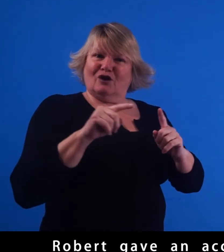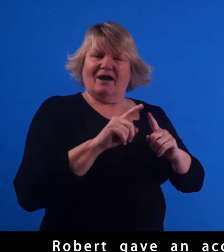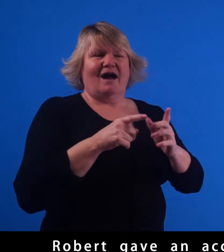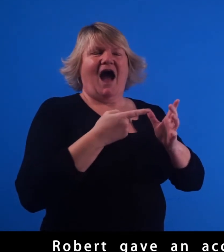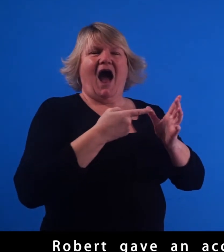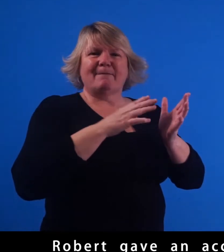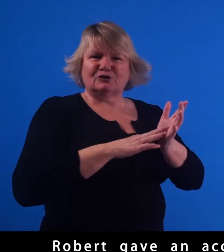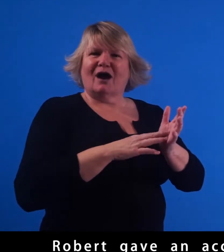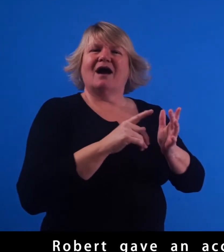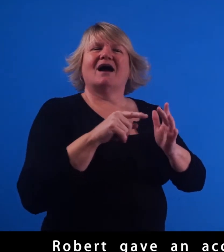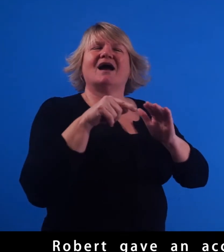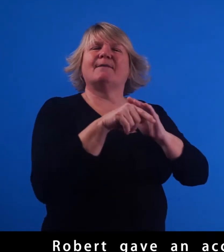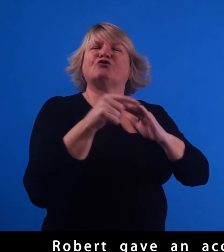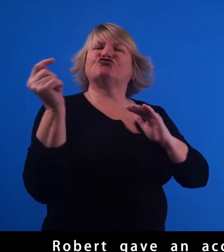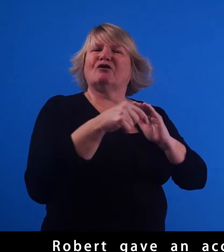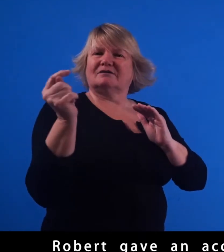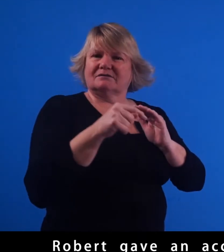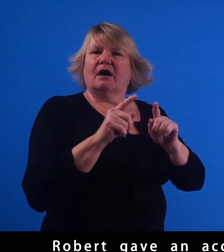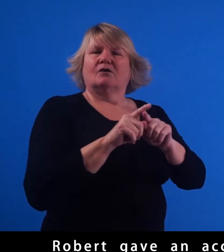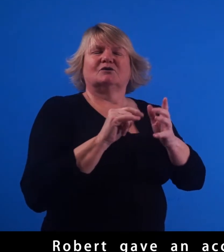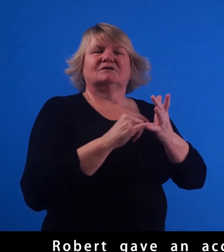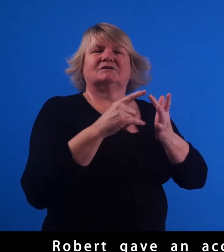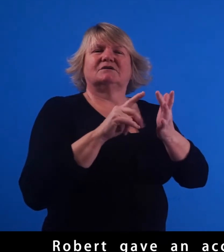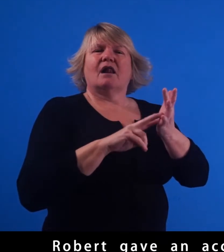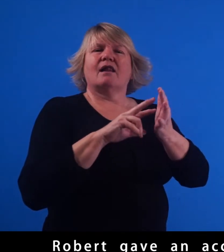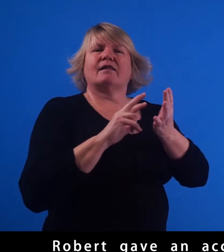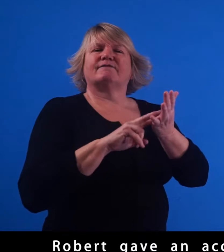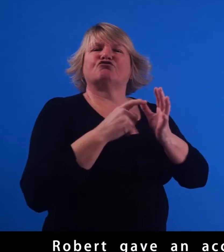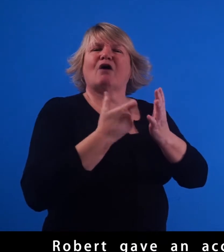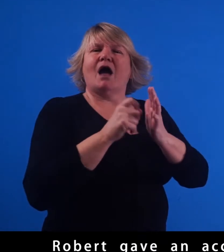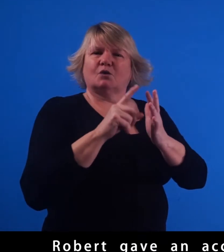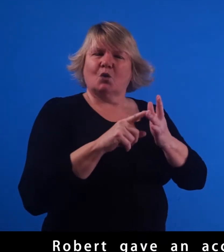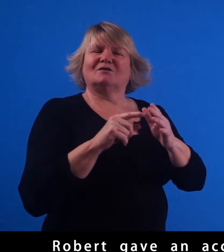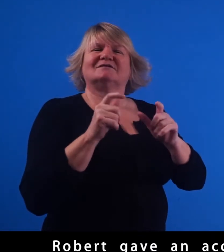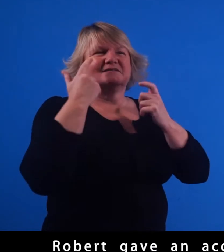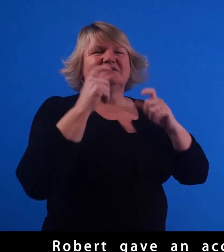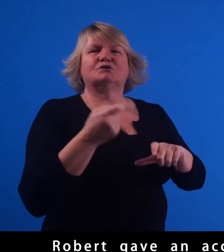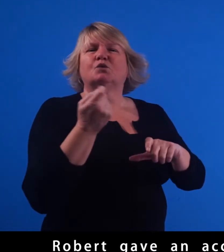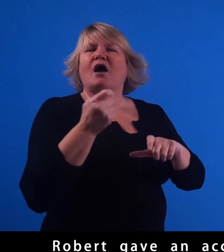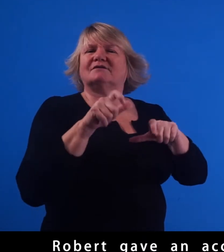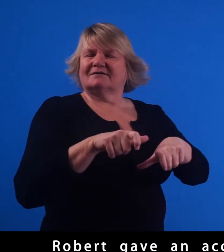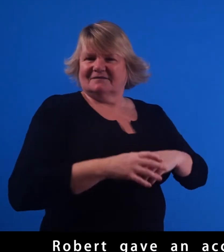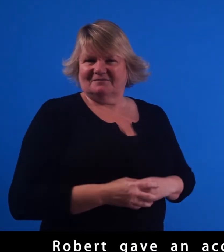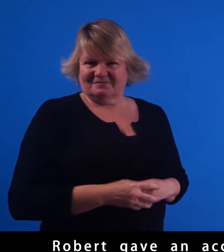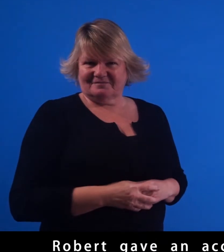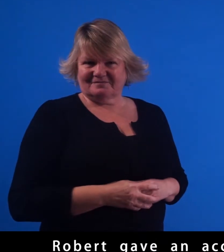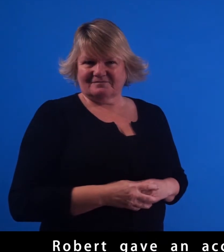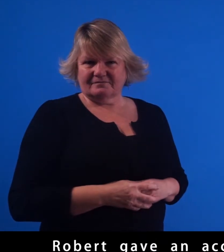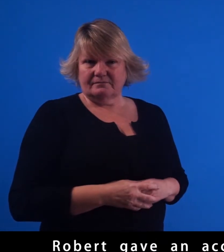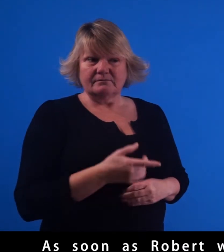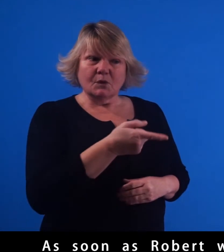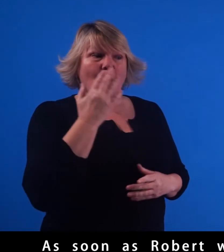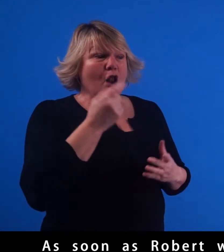Robert gave an account of his adventures in An Amateur Immigrant and The Silverado